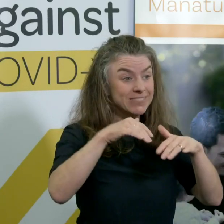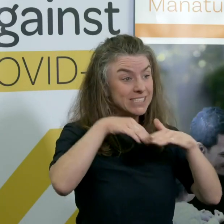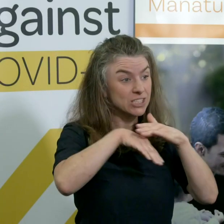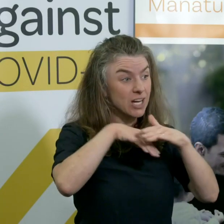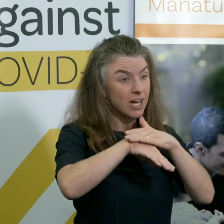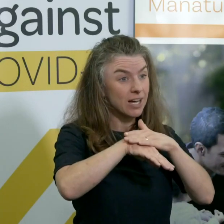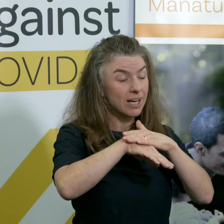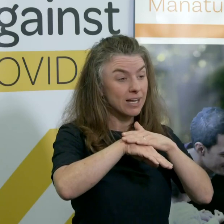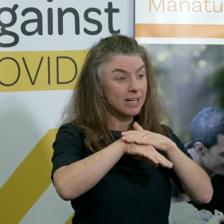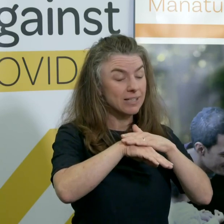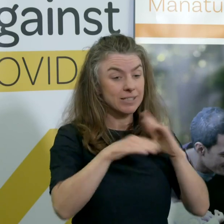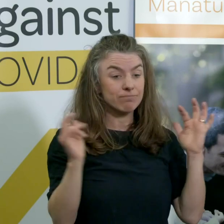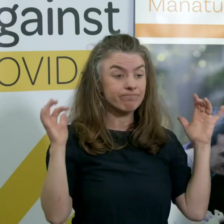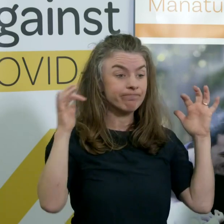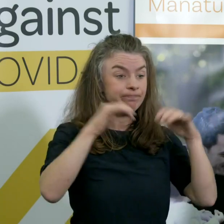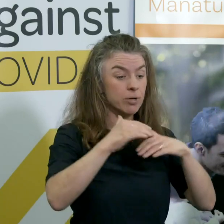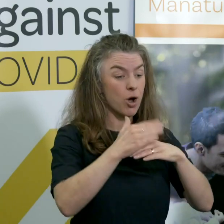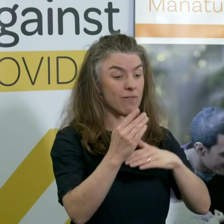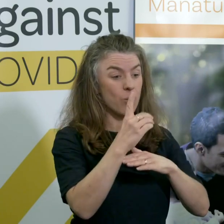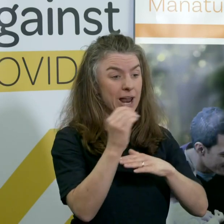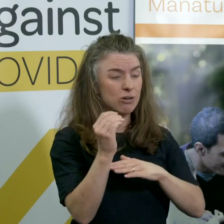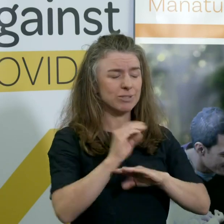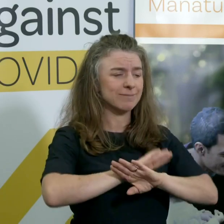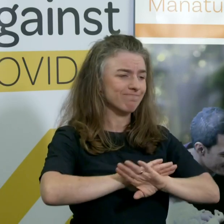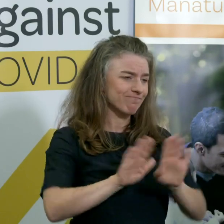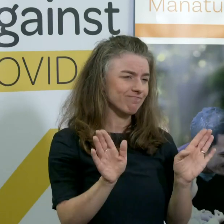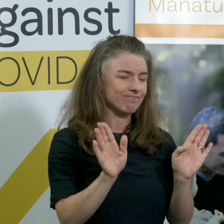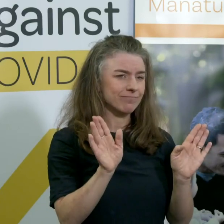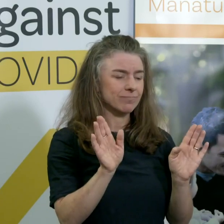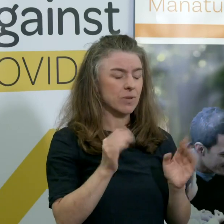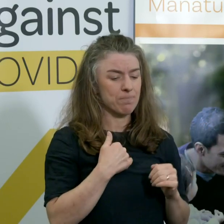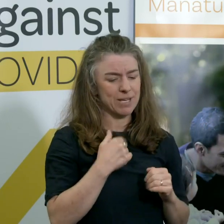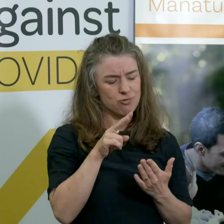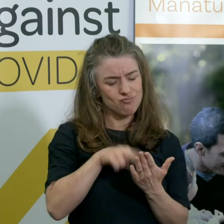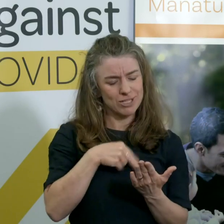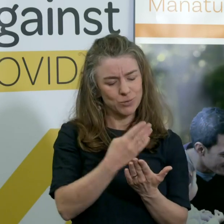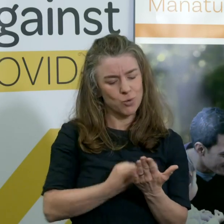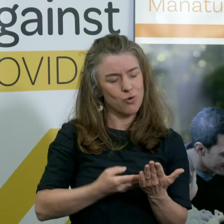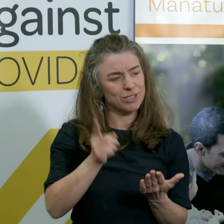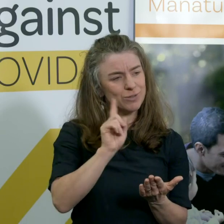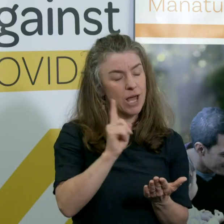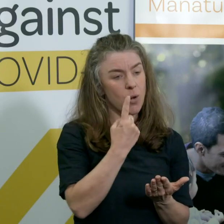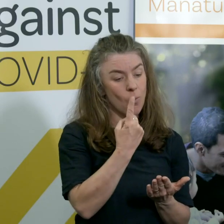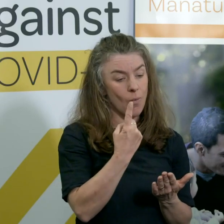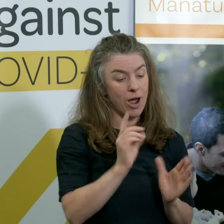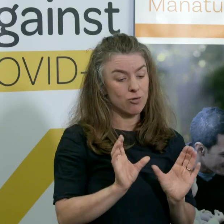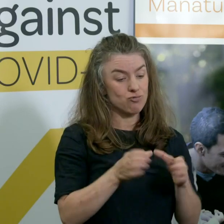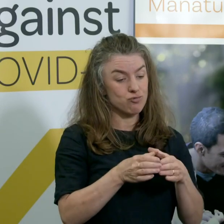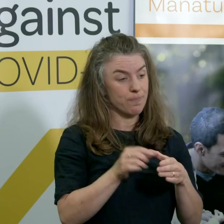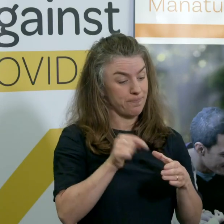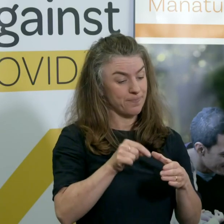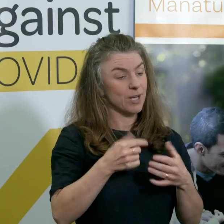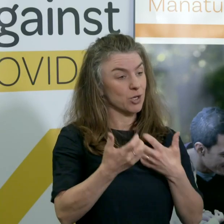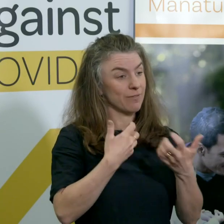indoors or large gatherings, more than 100 are not allowed. What I have seen is I read a very encouraging story today of a group of university students have